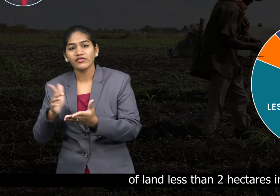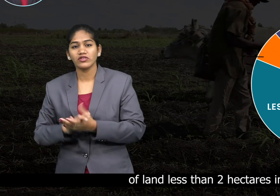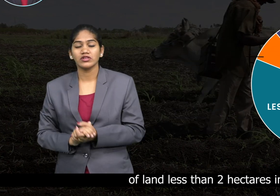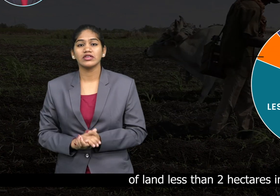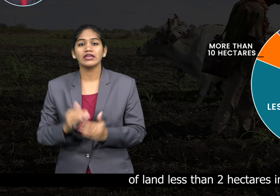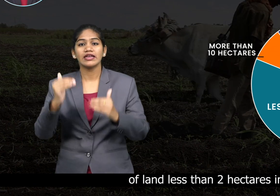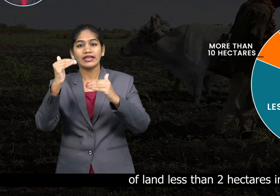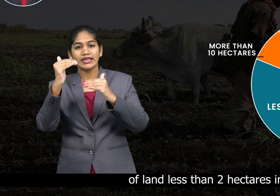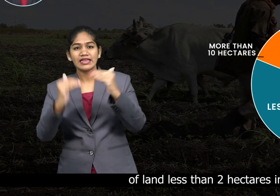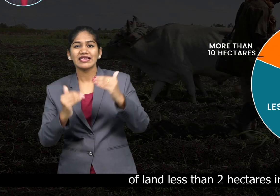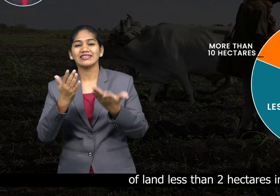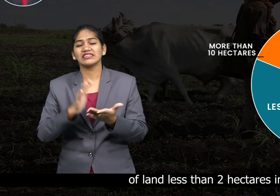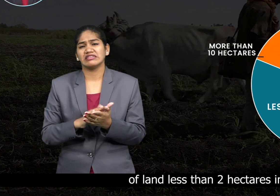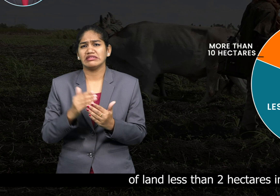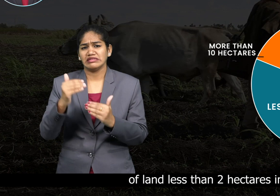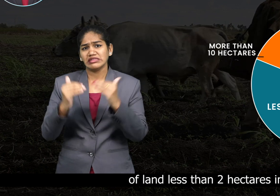hectares in size.